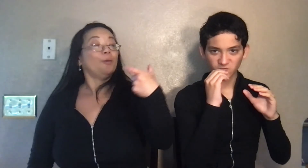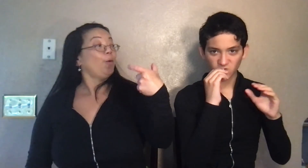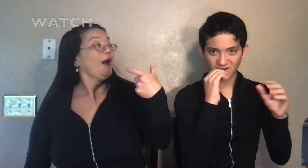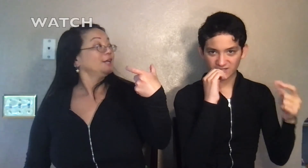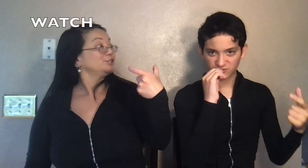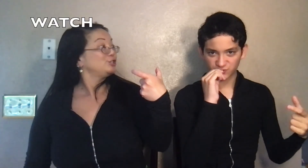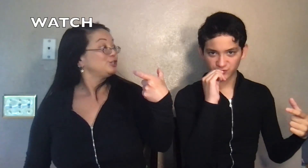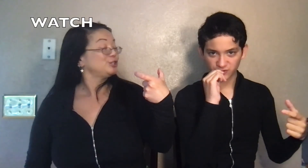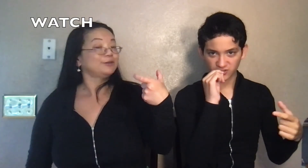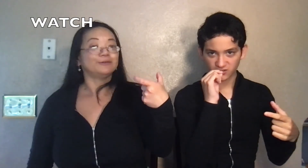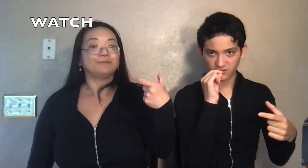Watch.